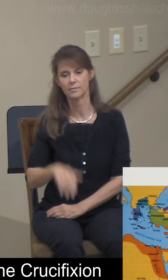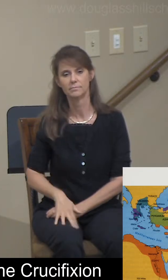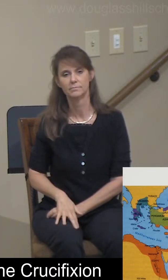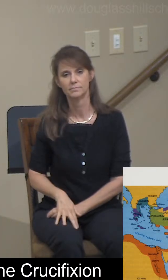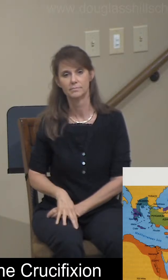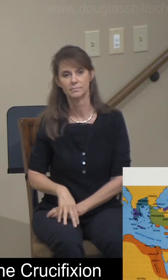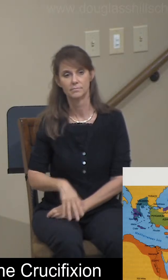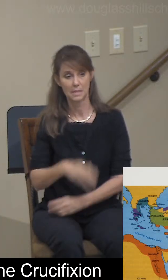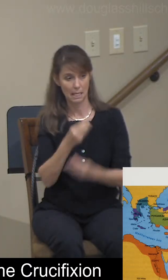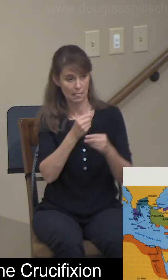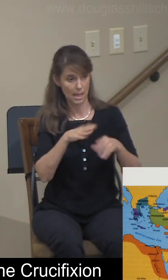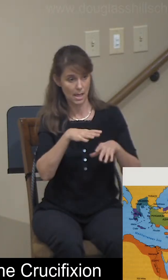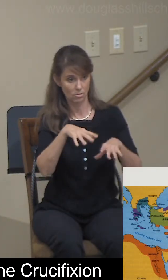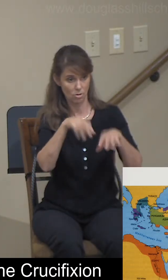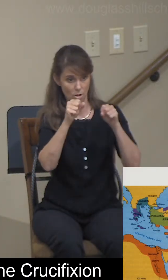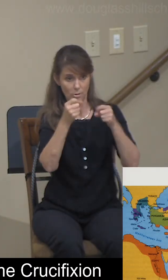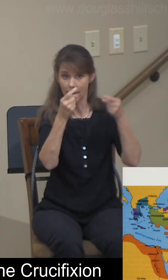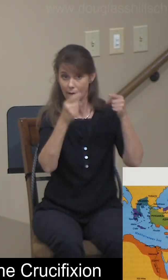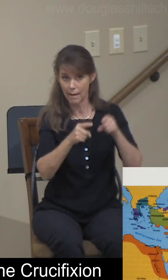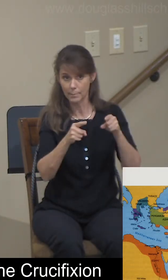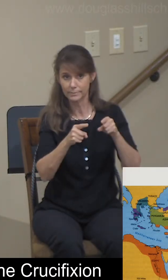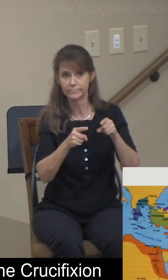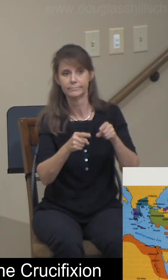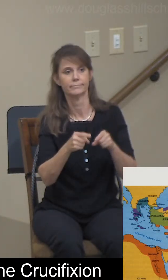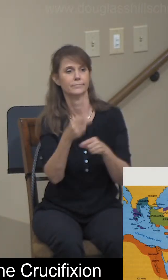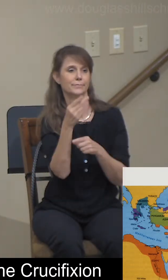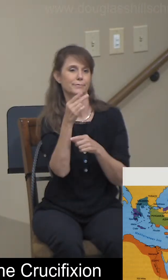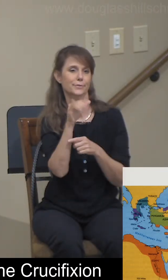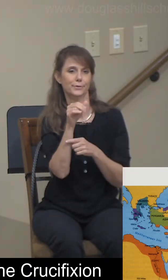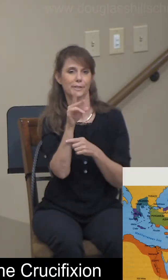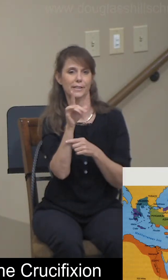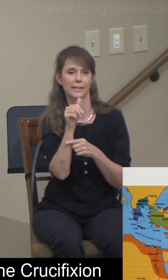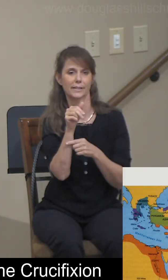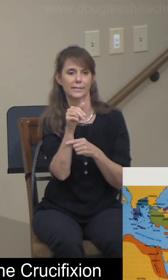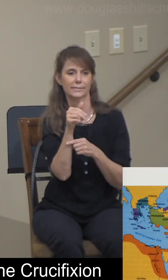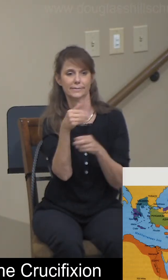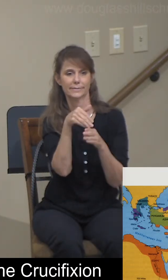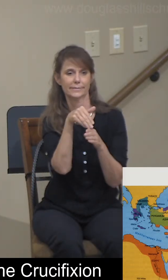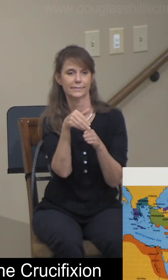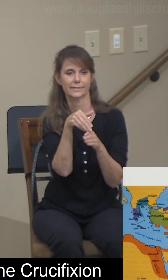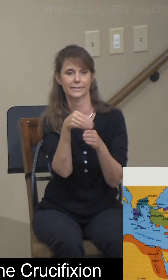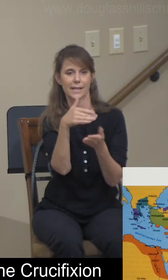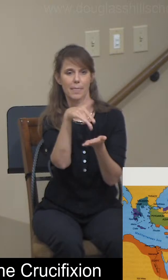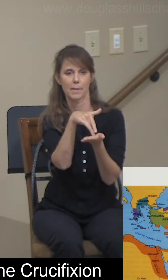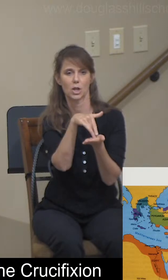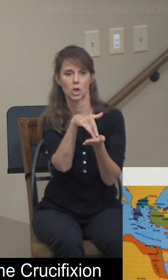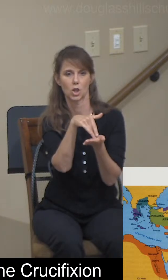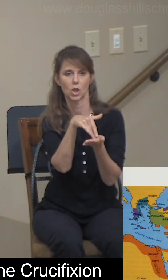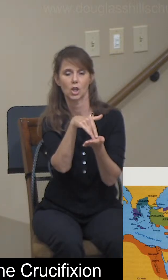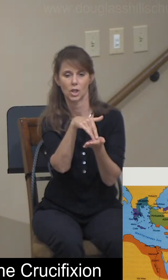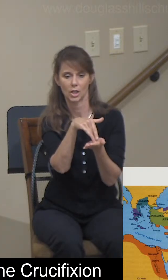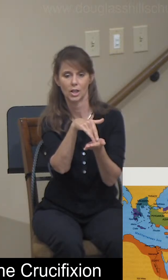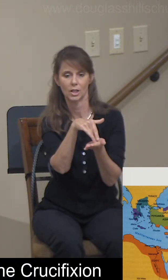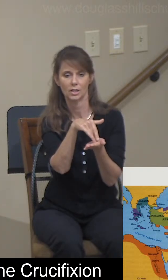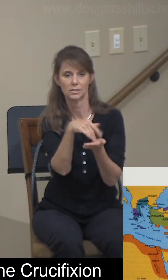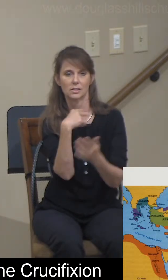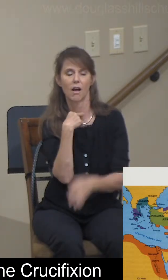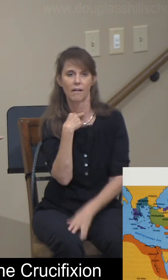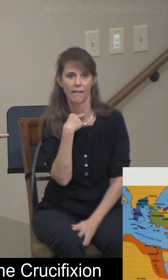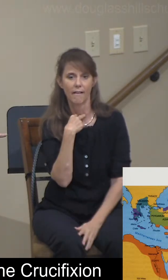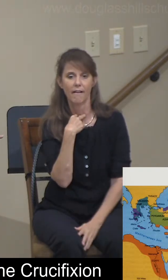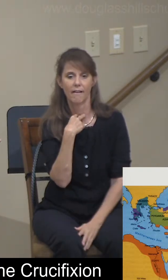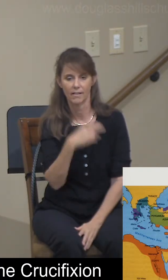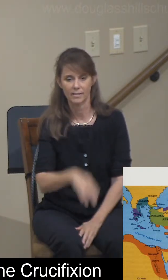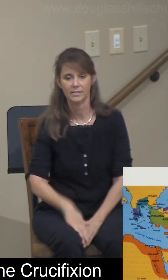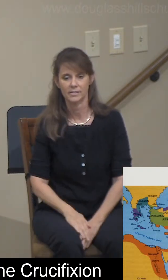it was conquered, Judea is trapped between the two as a crossroads. The region changed hands. You can see there are the